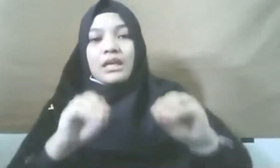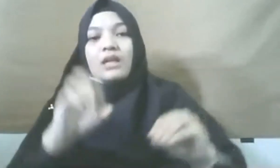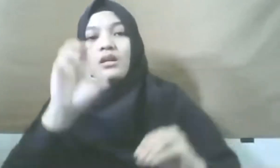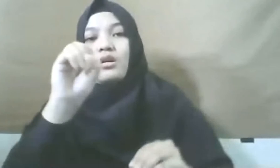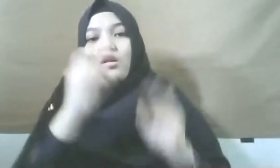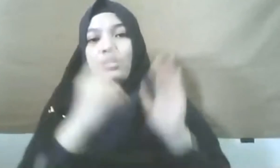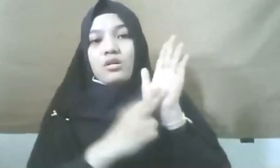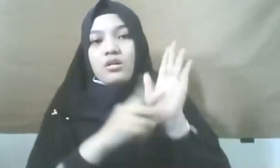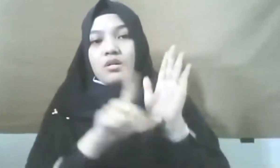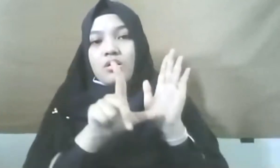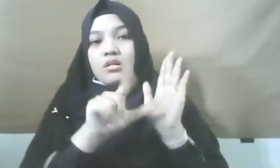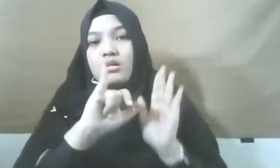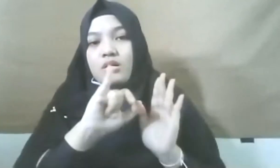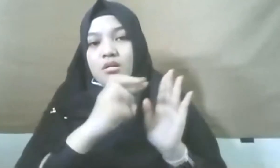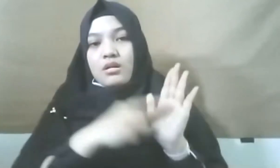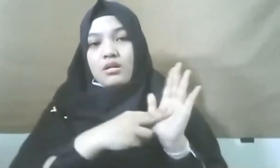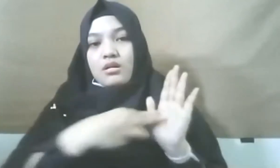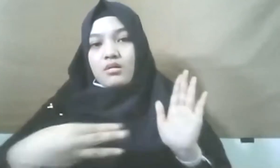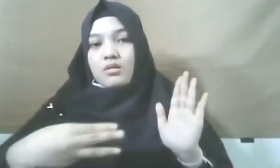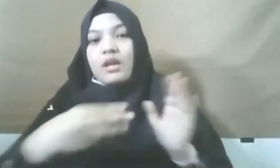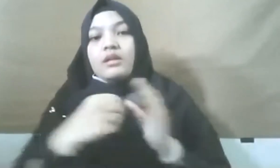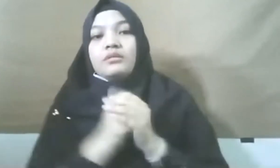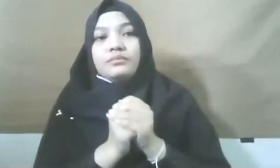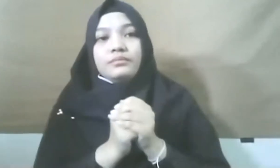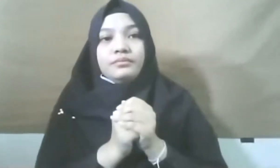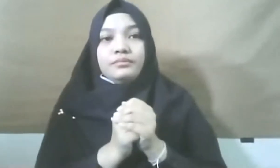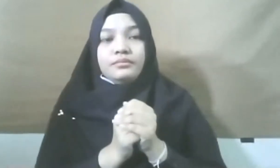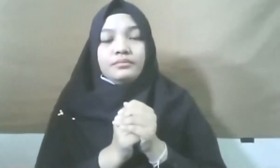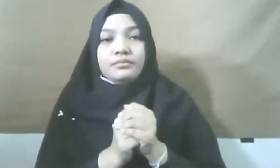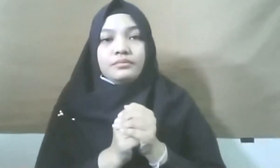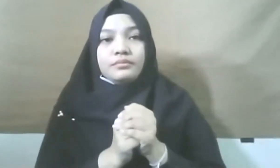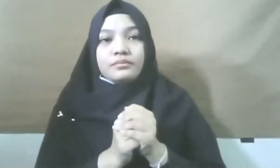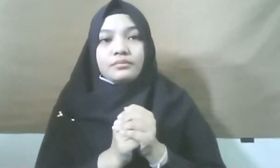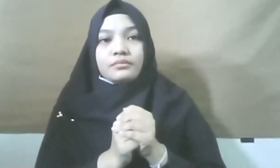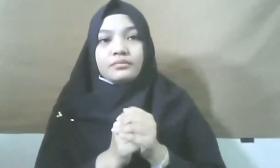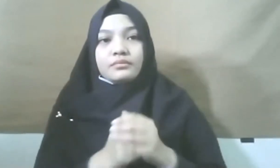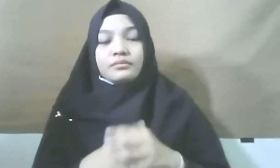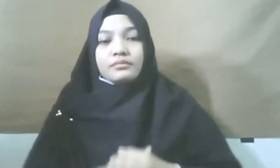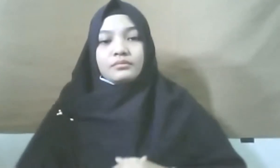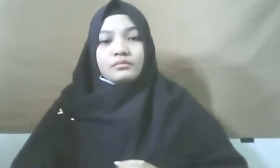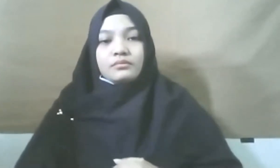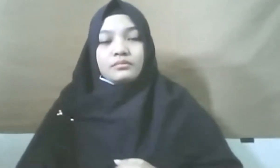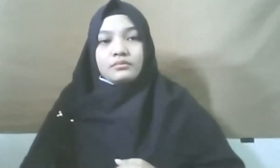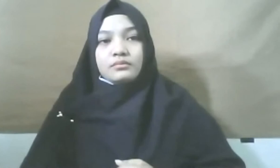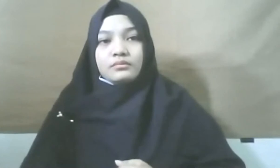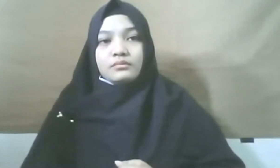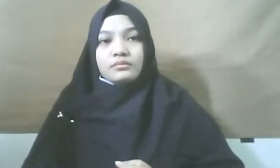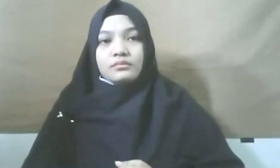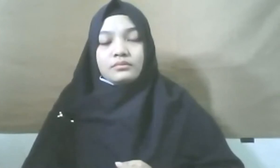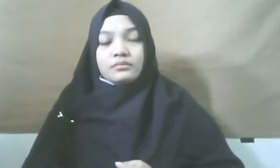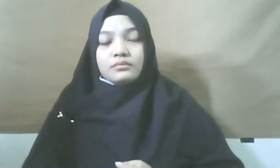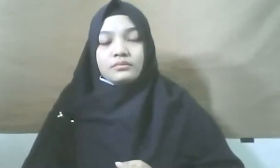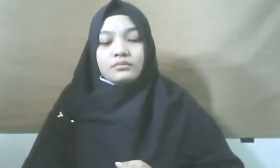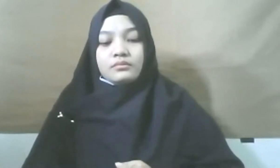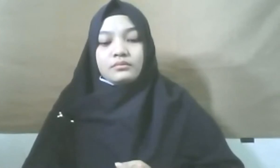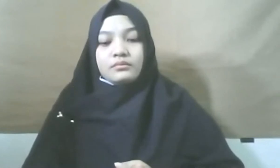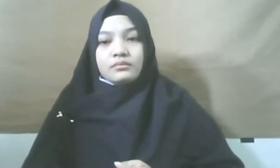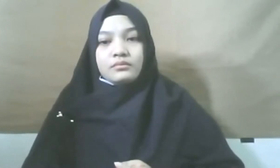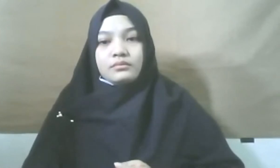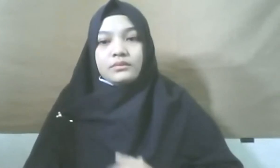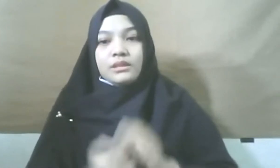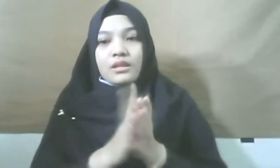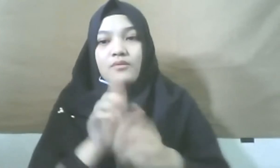question from Avery already about the long run trend of this online teaching. So our time is